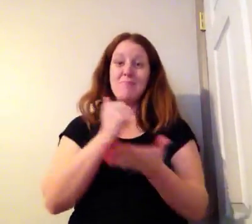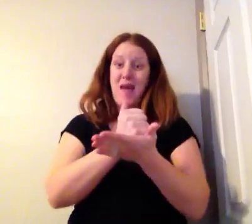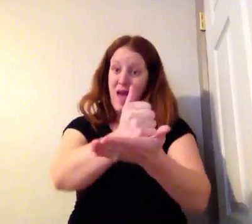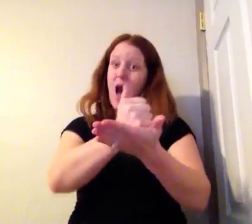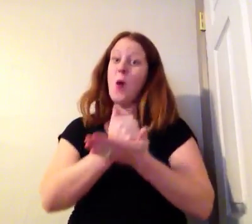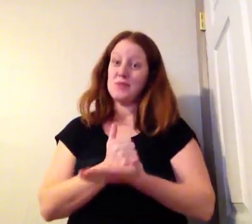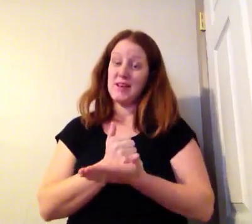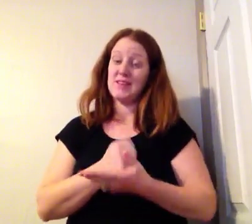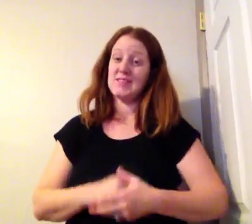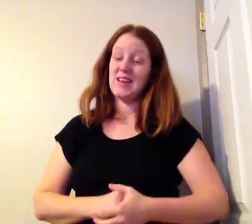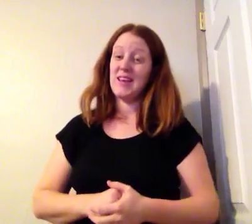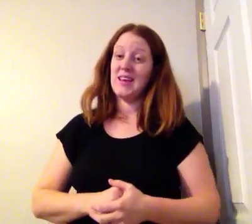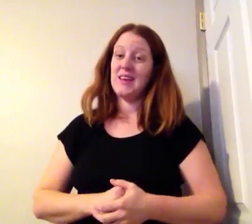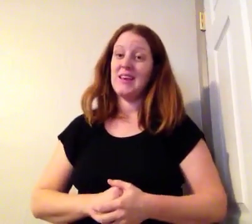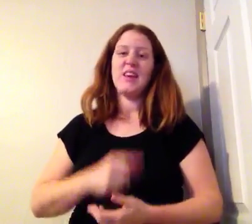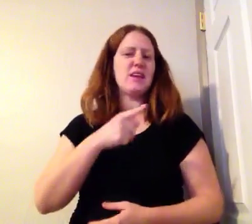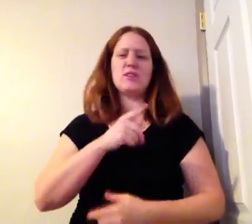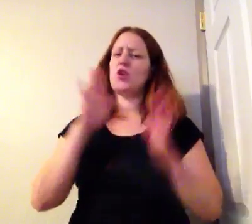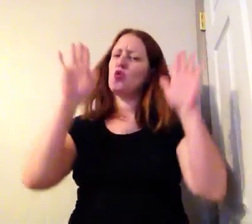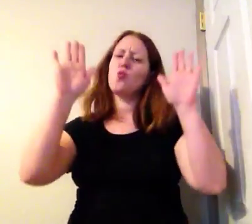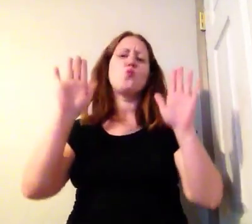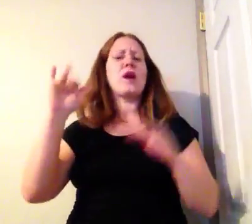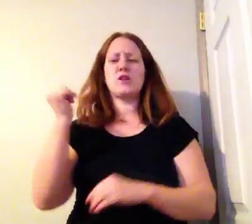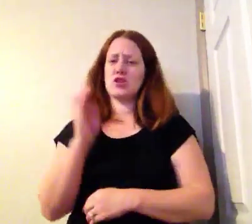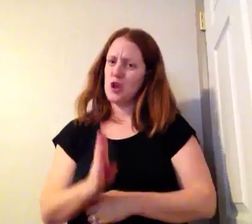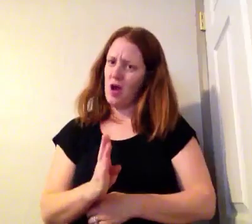to get you into that class here that he deserves a hand.